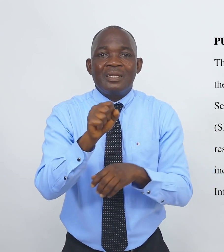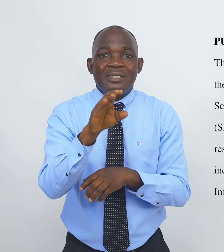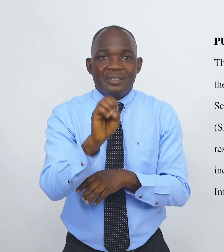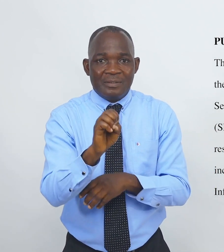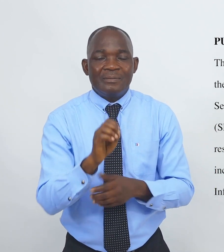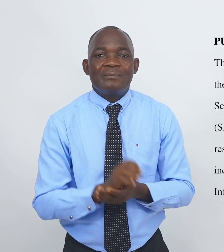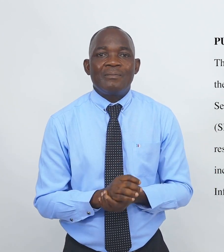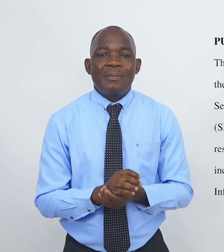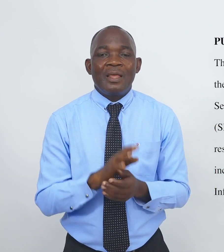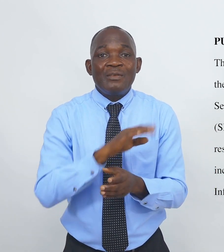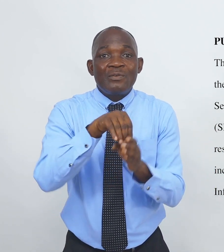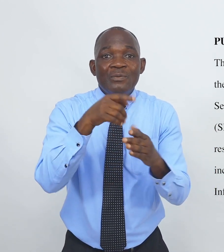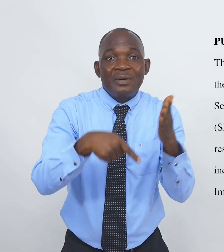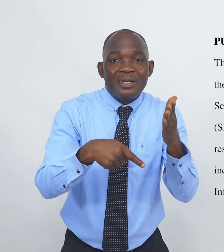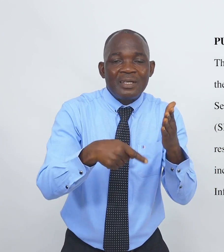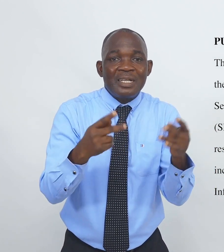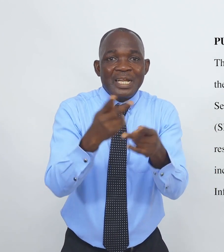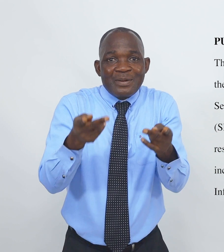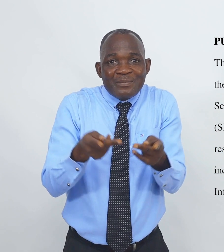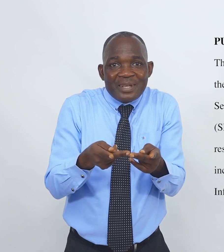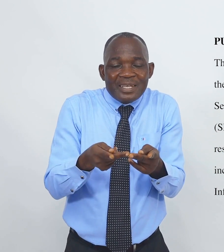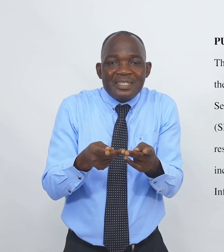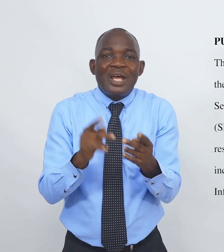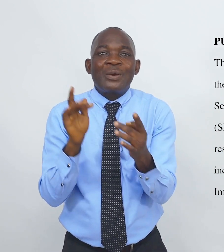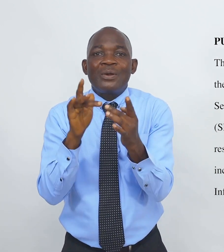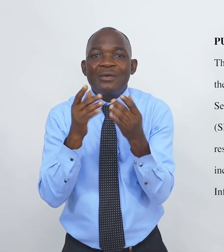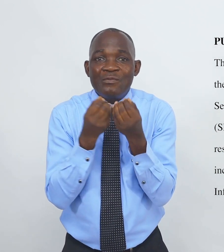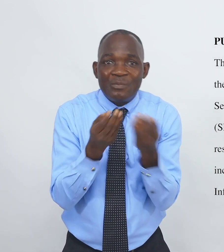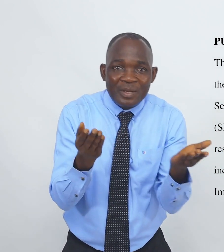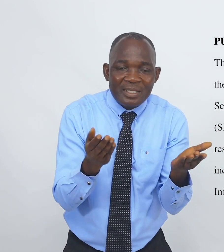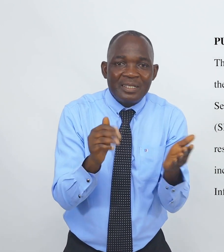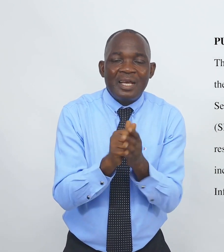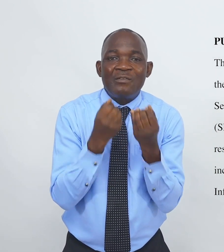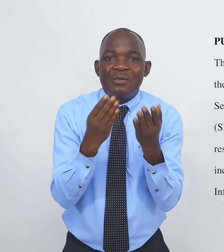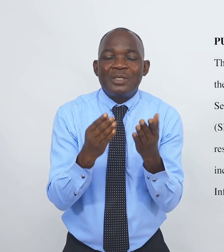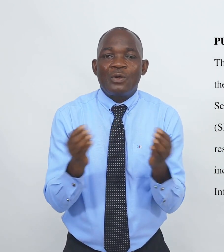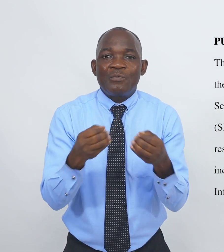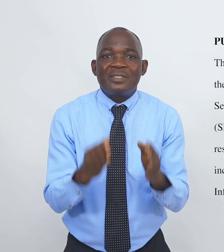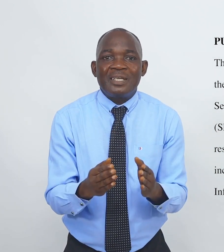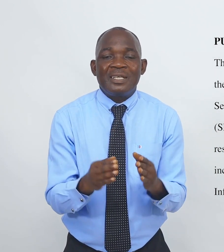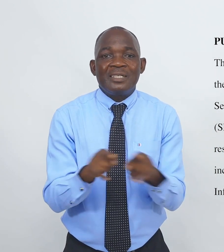SEC, including the location and contact details of its information officer and